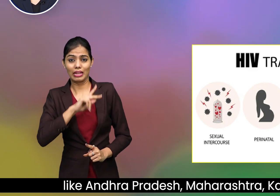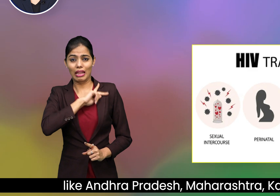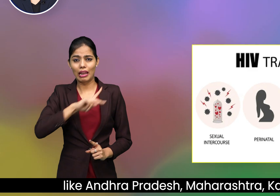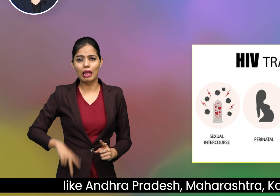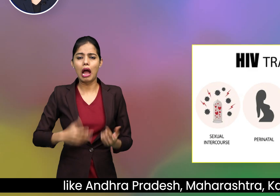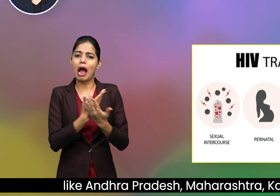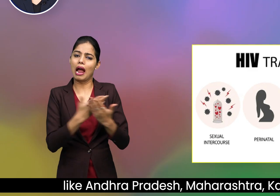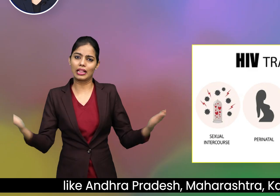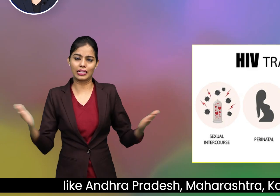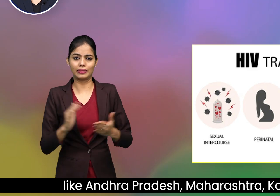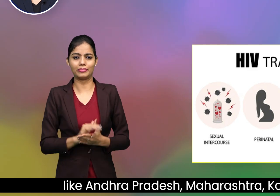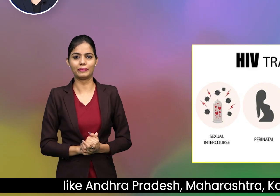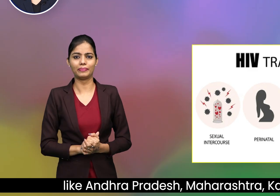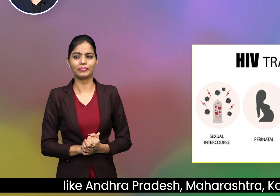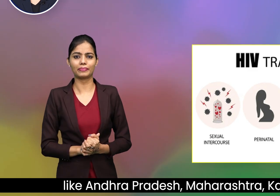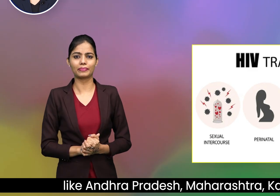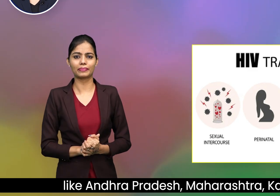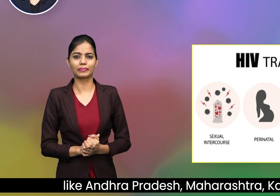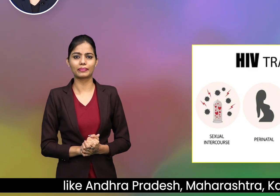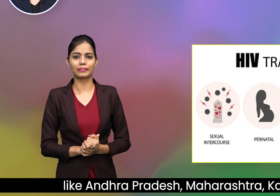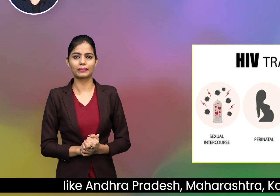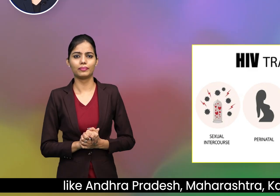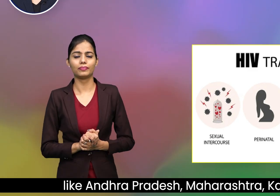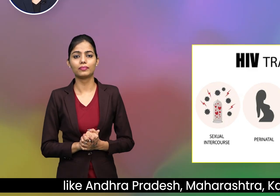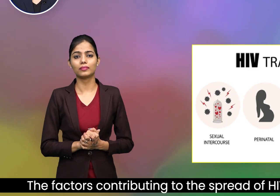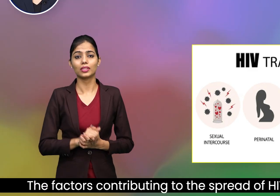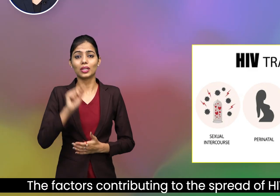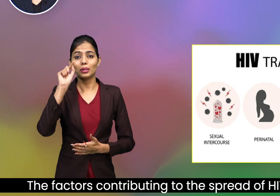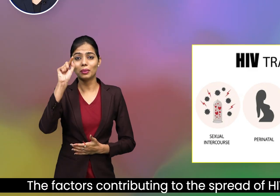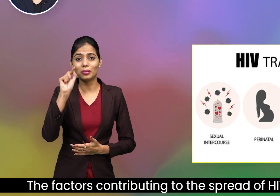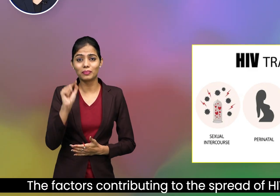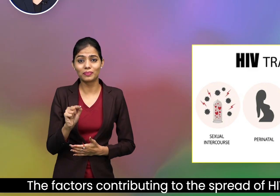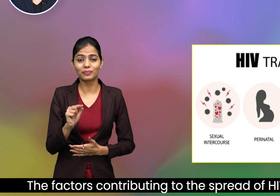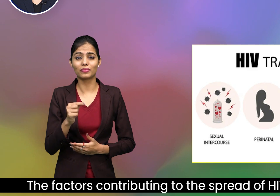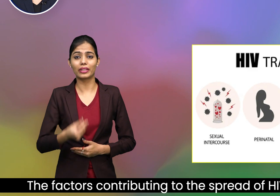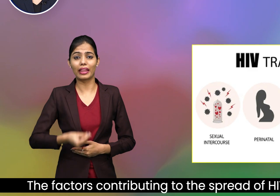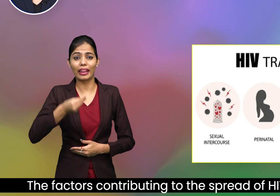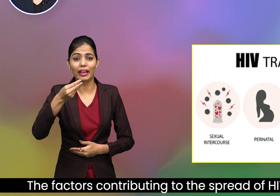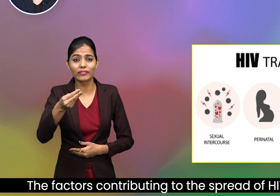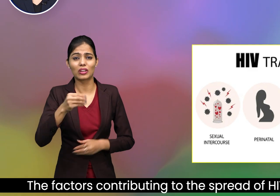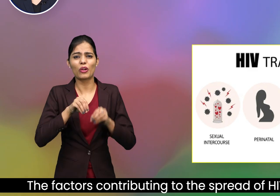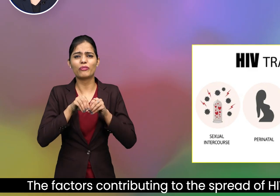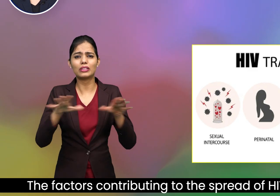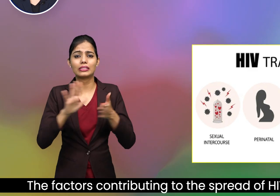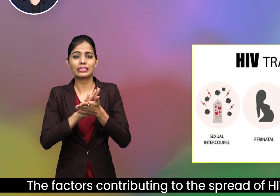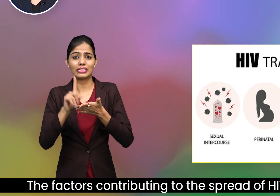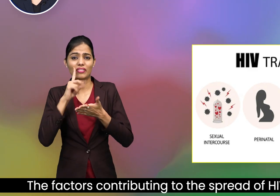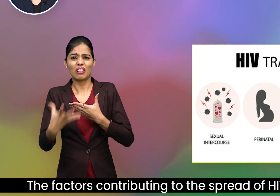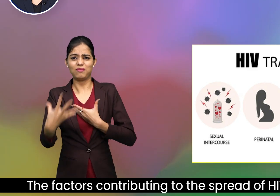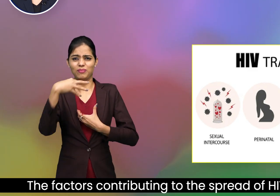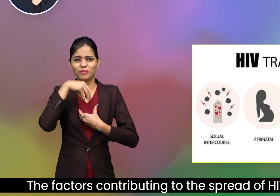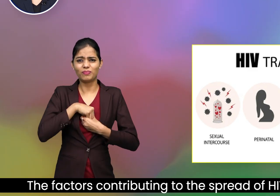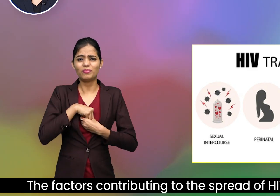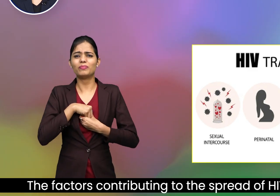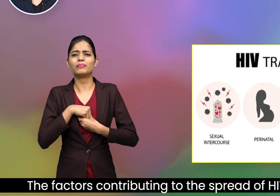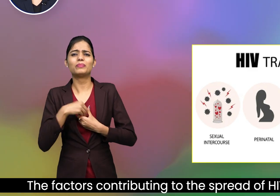Pradesh, Maharashtra, Karnataka, etc. The factors contributing to the spread of HIV